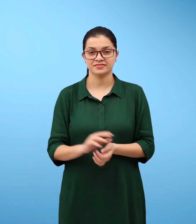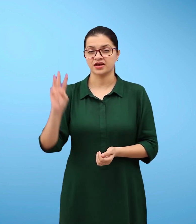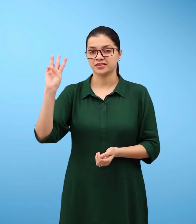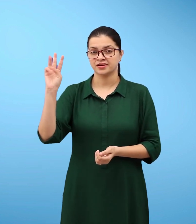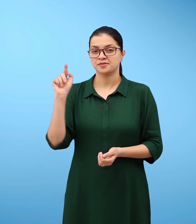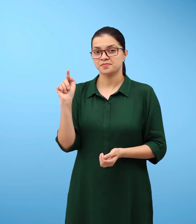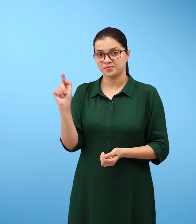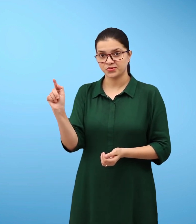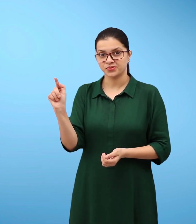3.